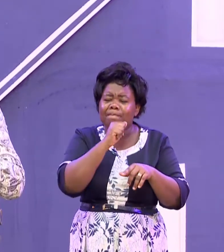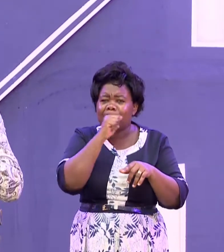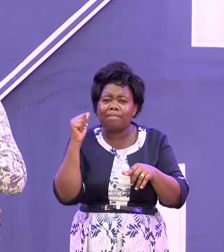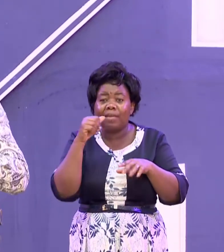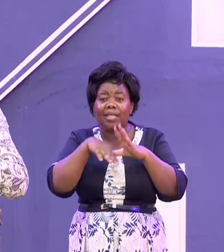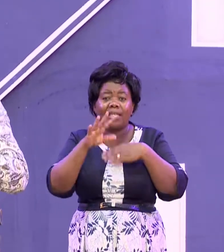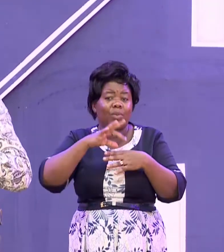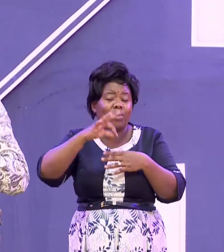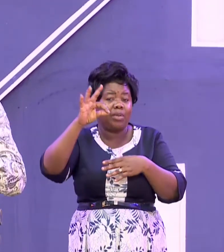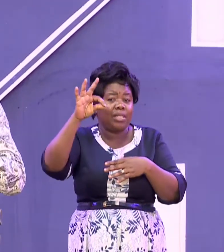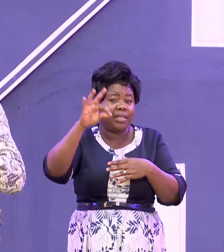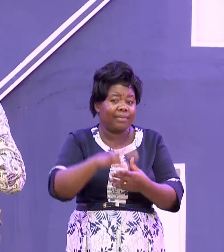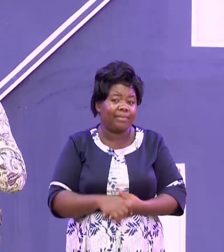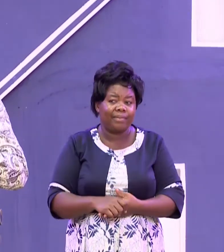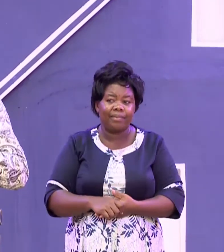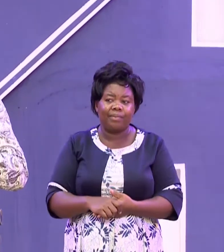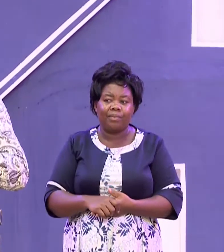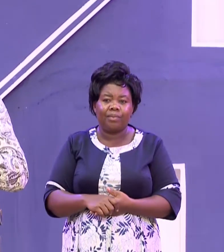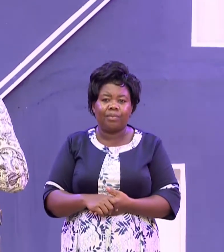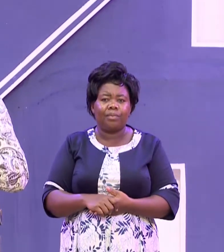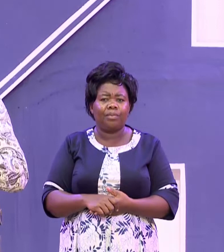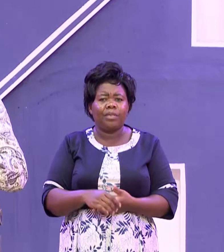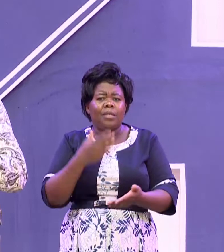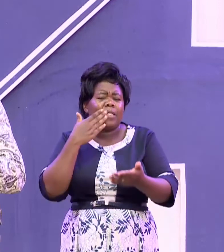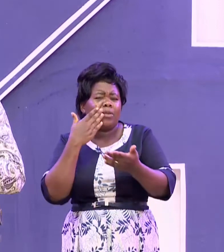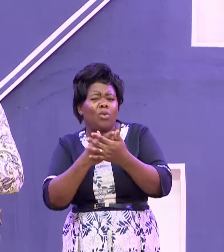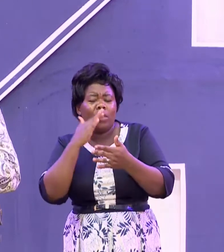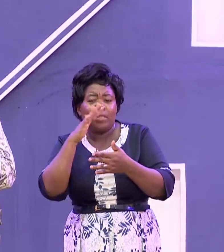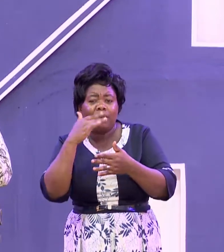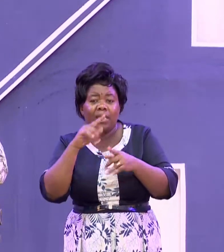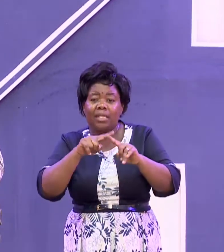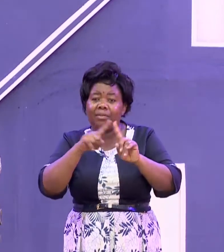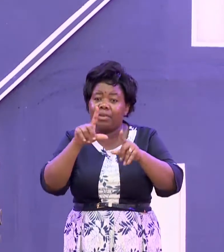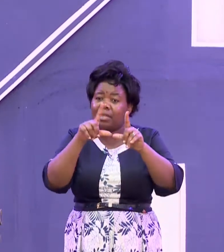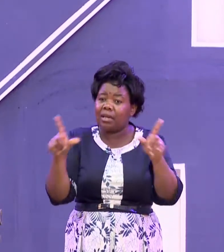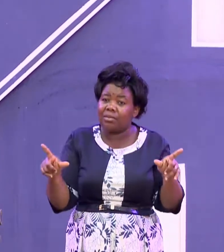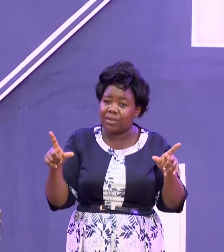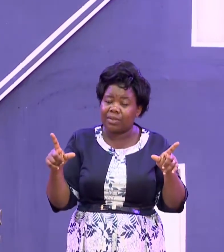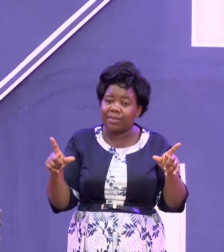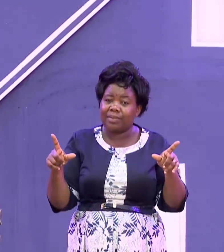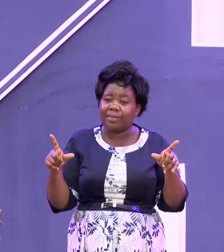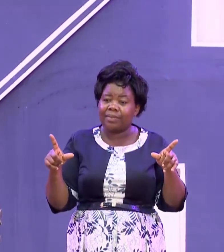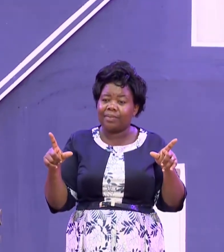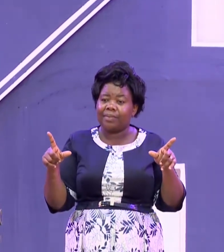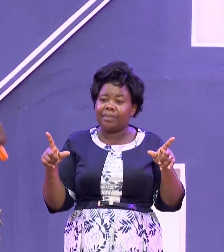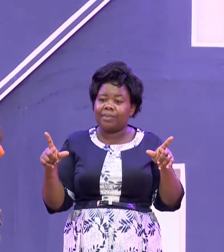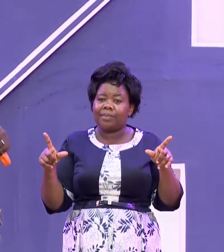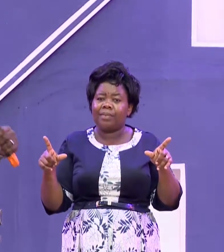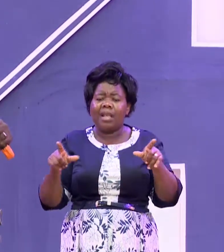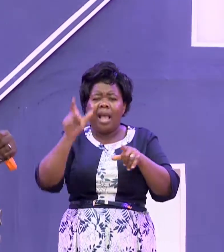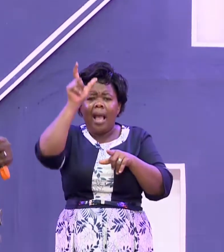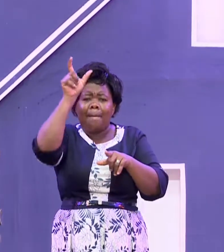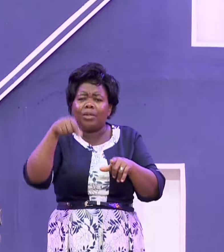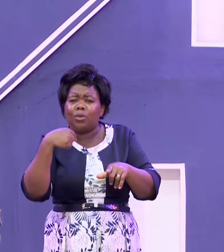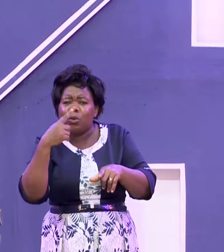In the spirit. Mu mwoyo. It is good to speak in tongues. Kirungi okwogera mu nnimi. The one who speaks